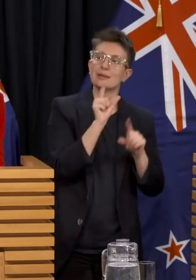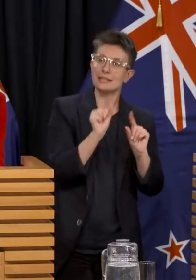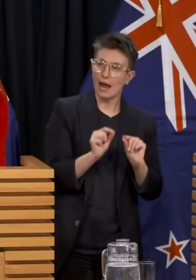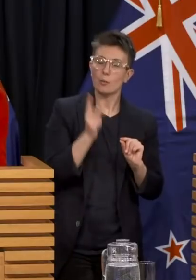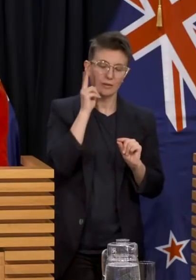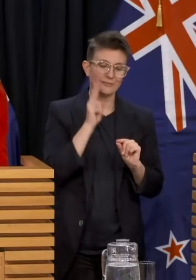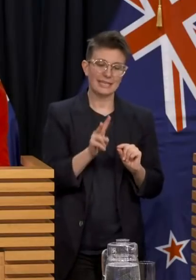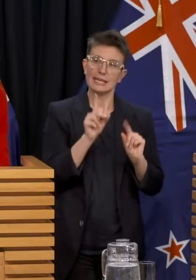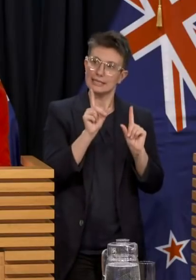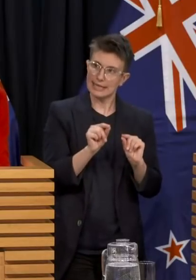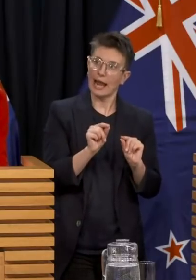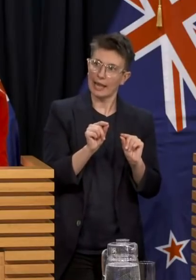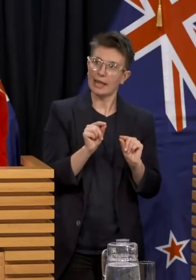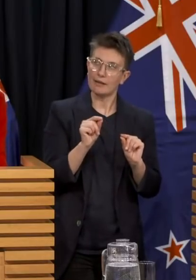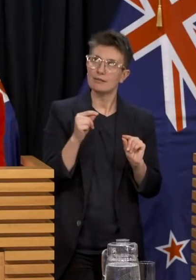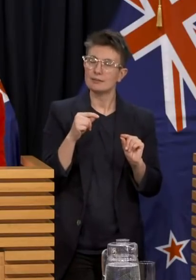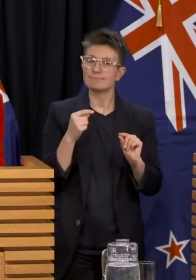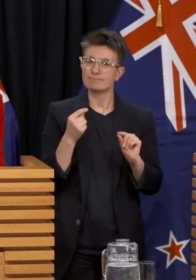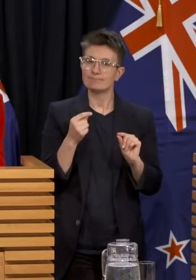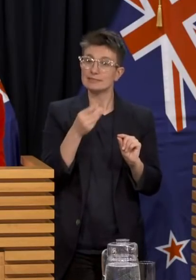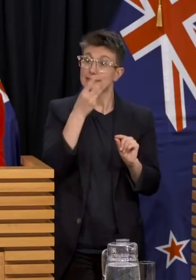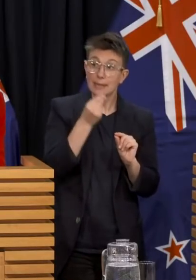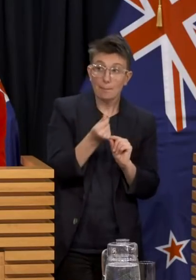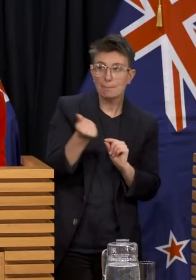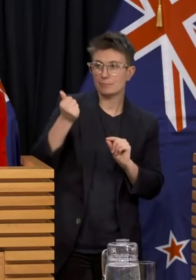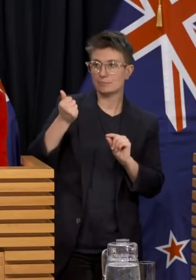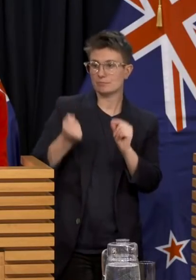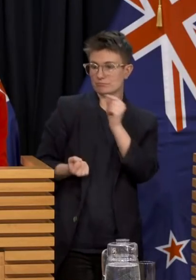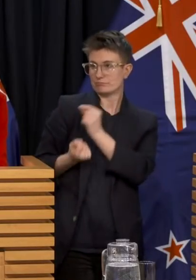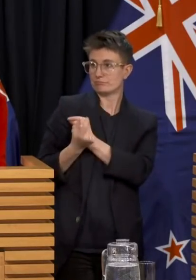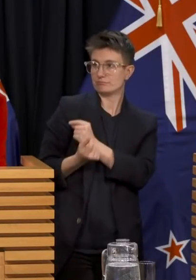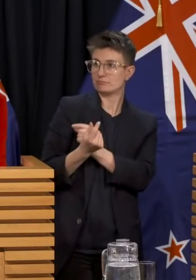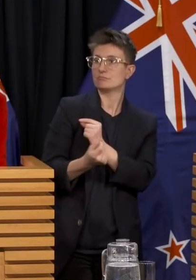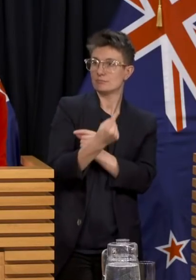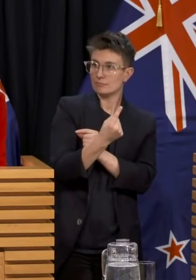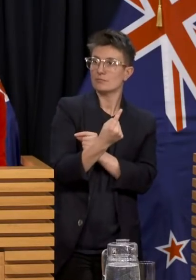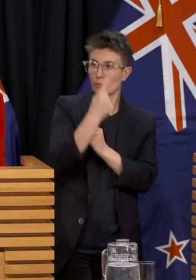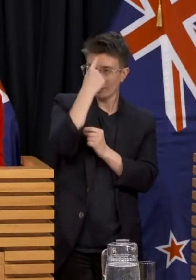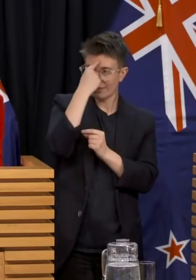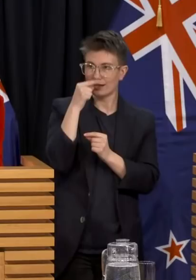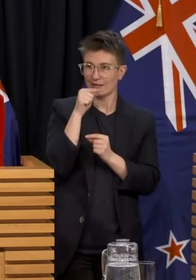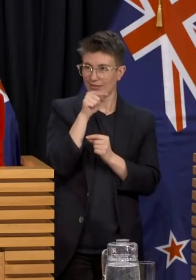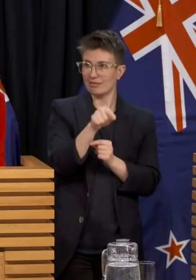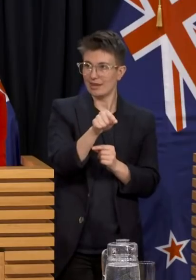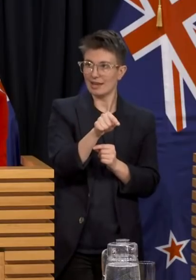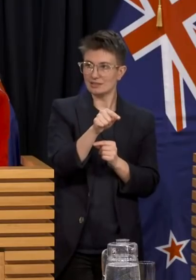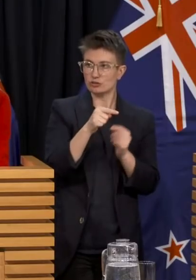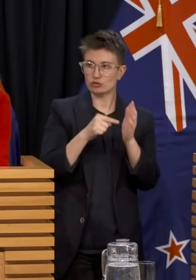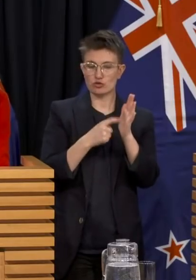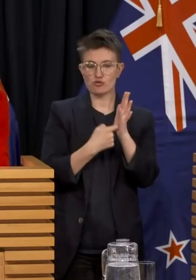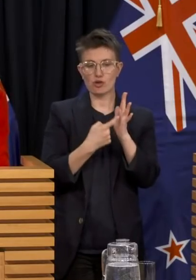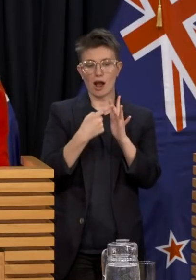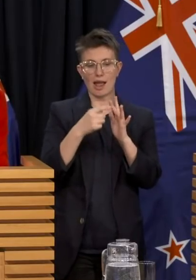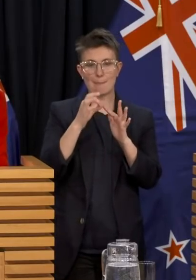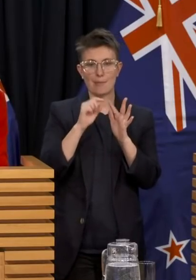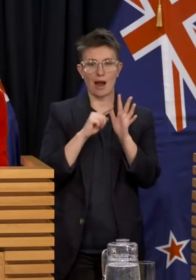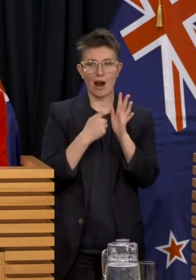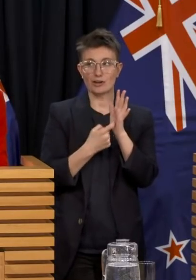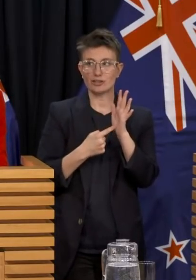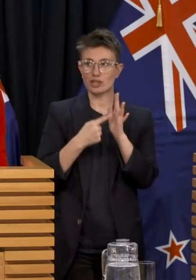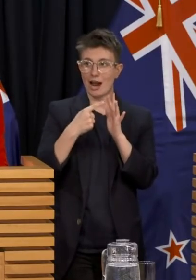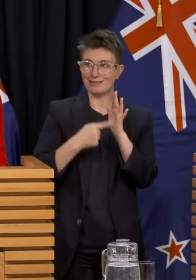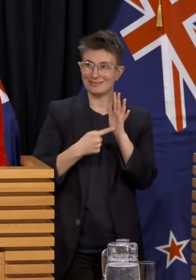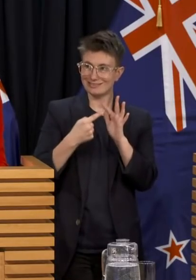the tripartite future of work, that forum, we believe would be the best place to keep that work going because it has been supported by Business New Zealand and